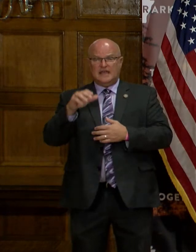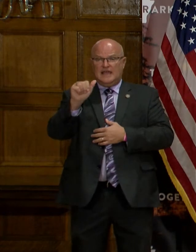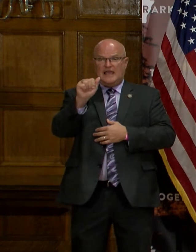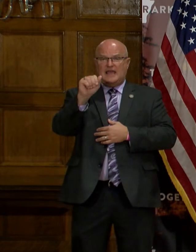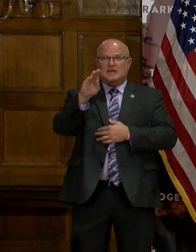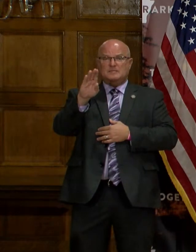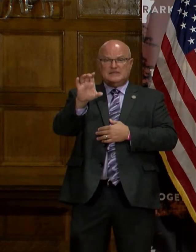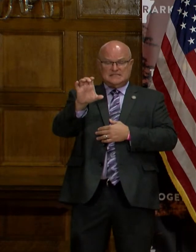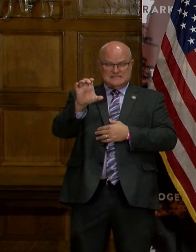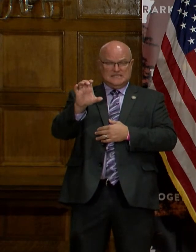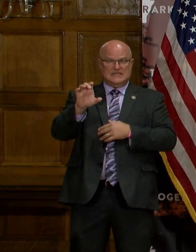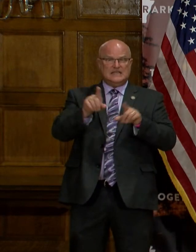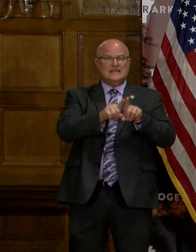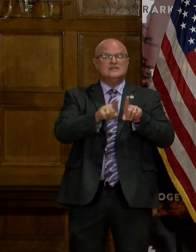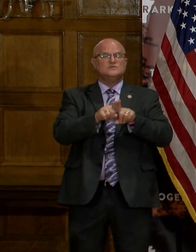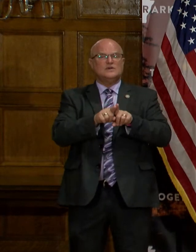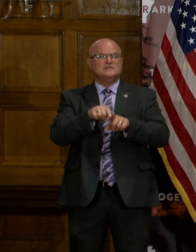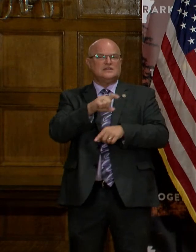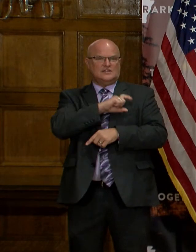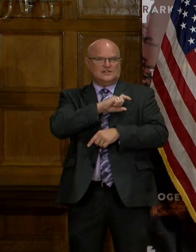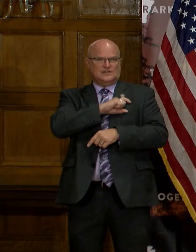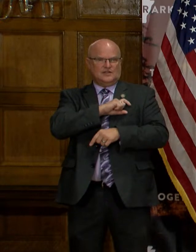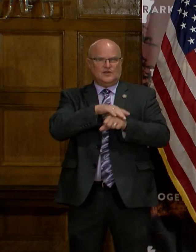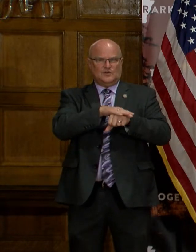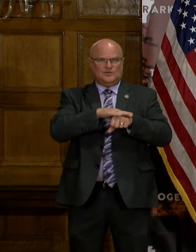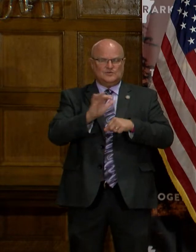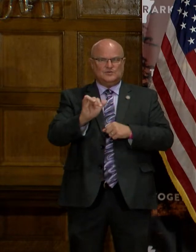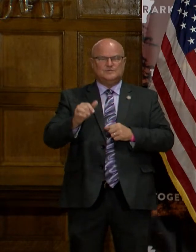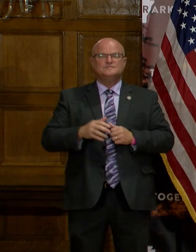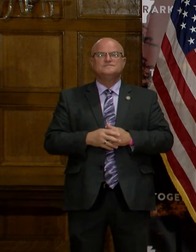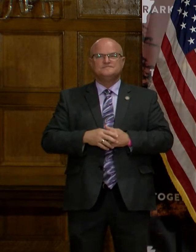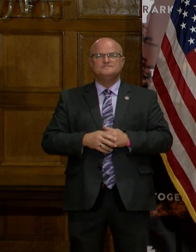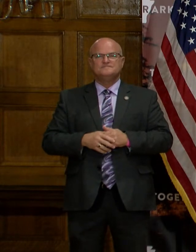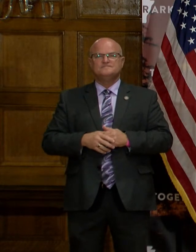ABC enforcement, as well as our local law enforcement.